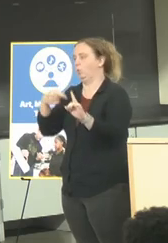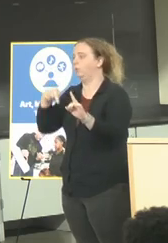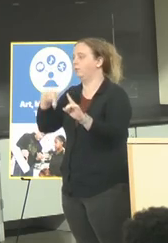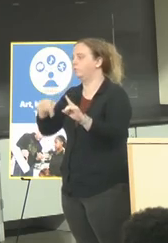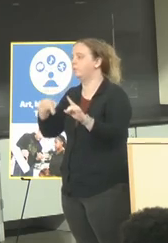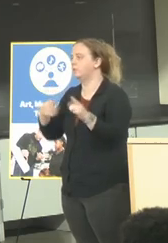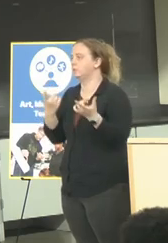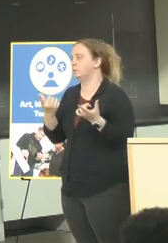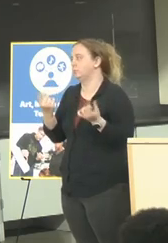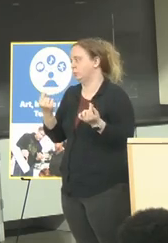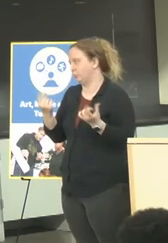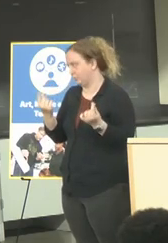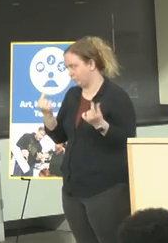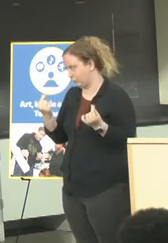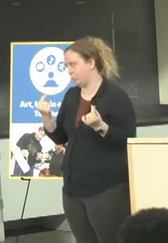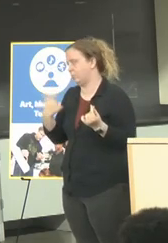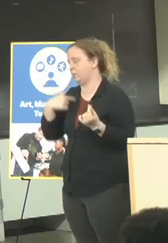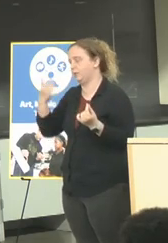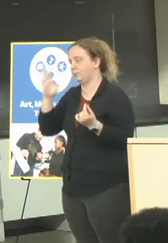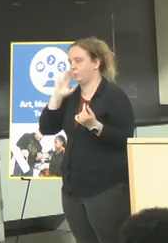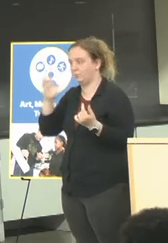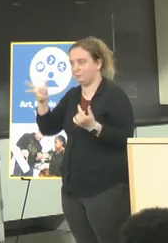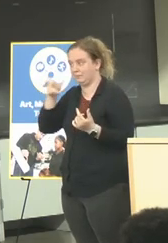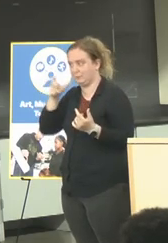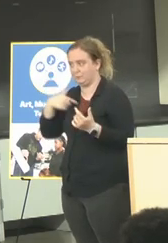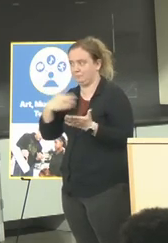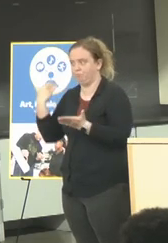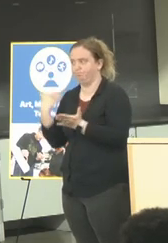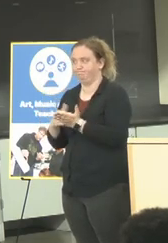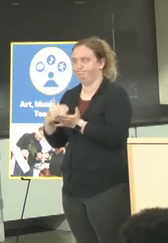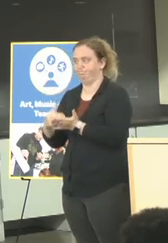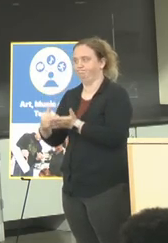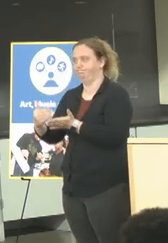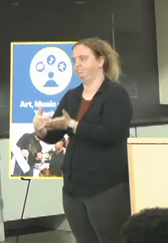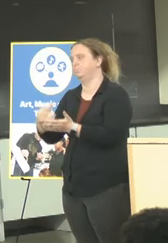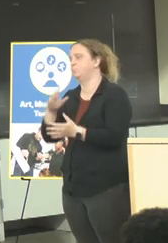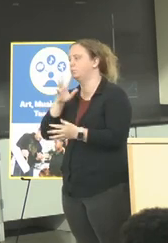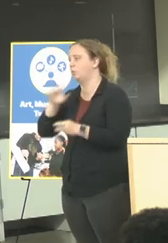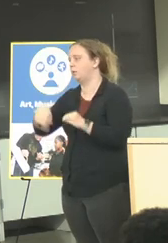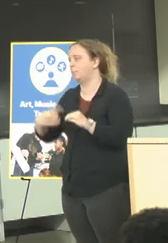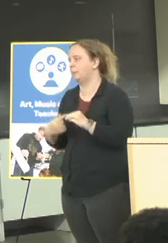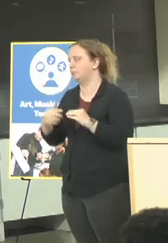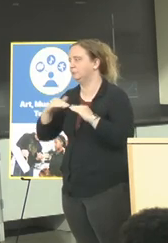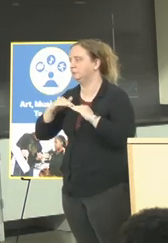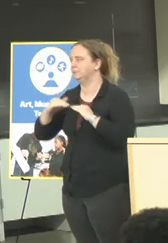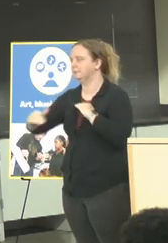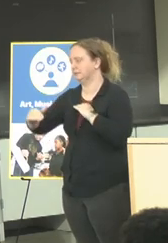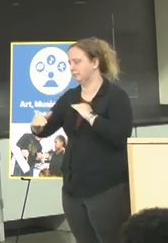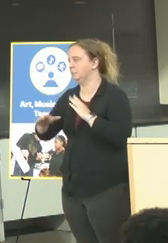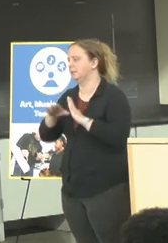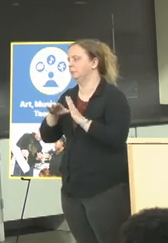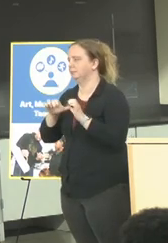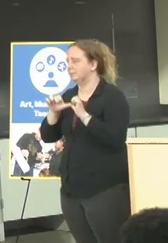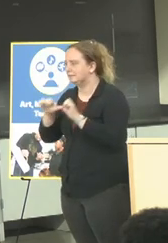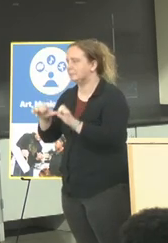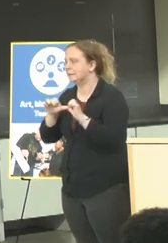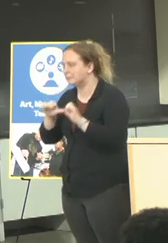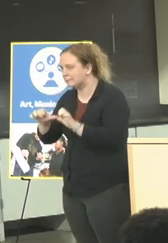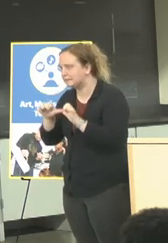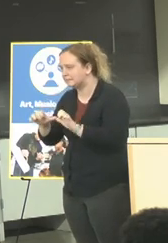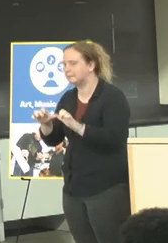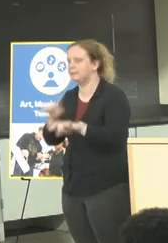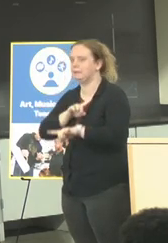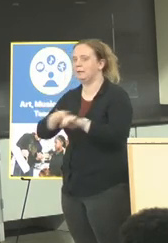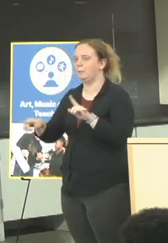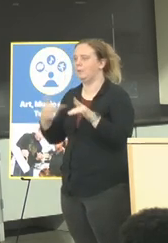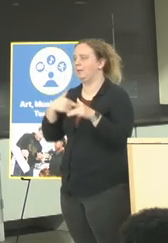about stability, sustainability, consistency. And one of the things I didn't mention at the outset is this is about